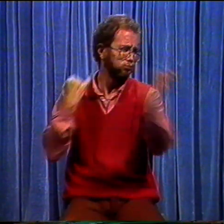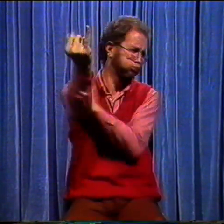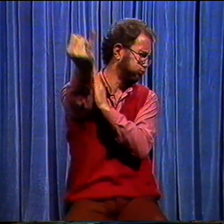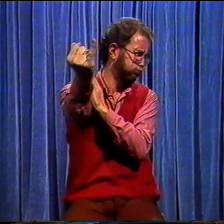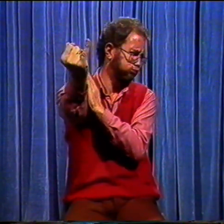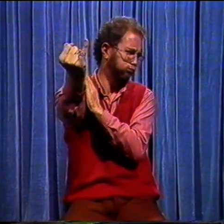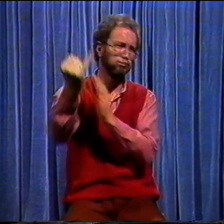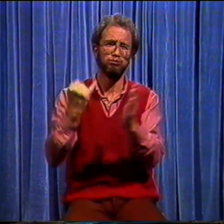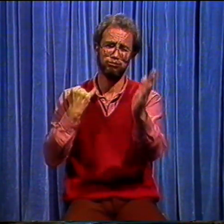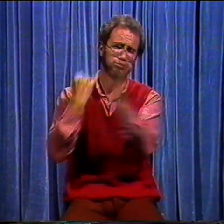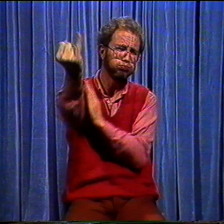object.